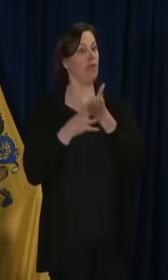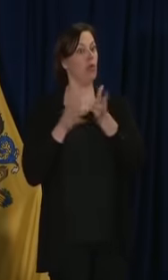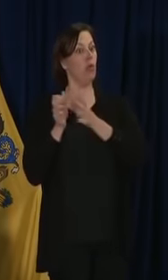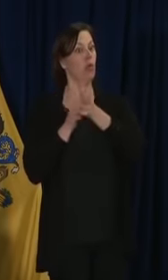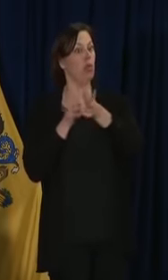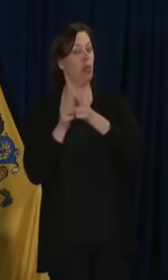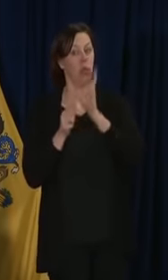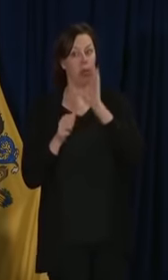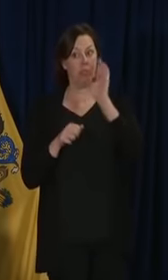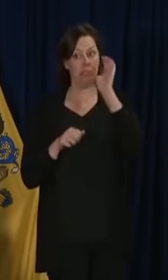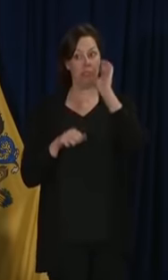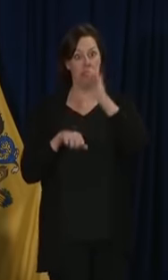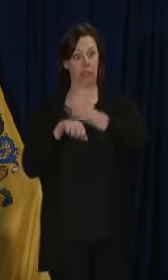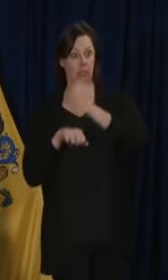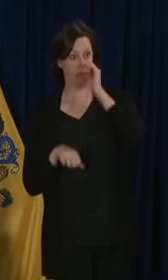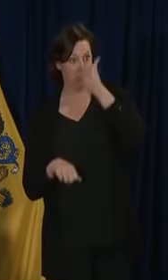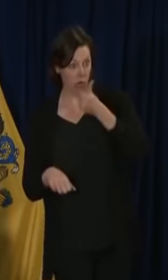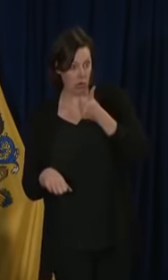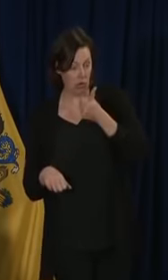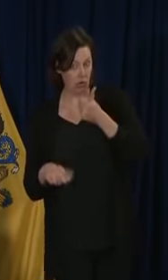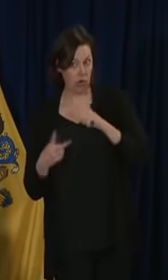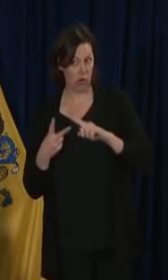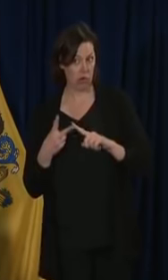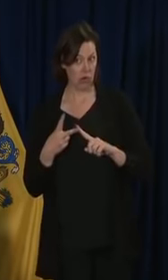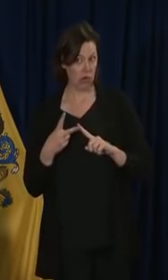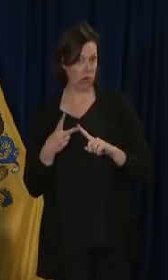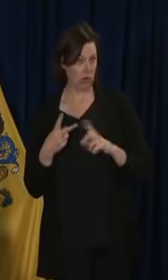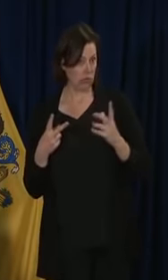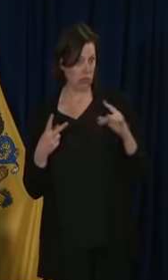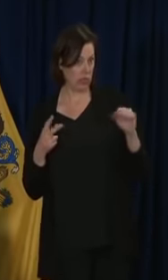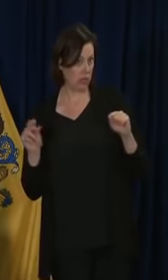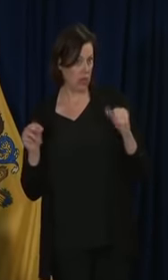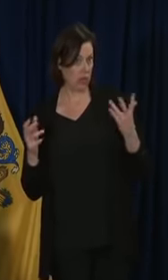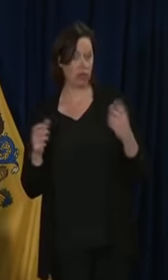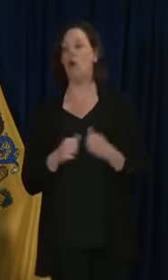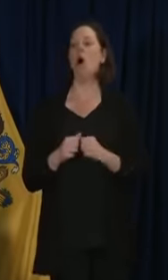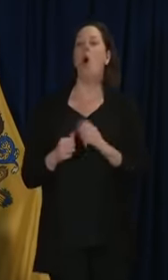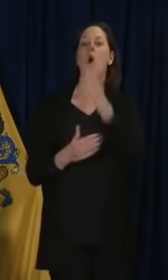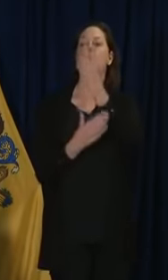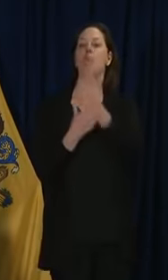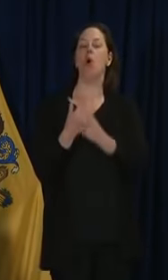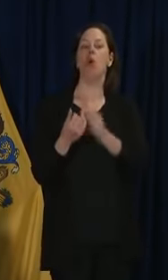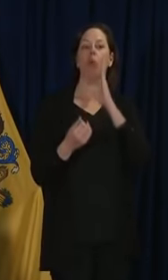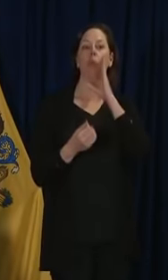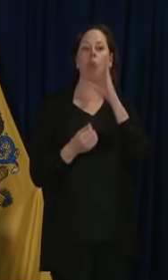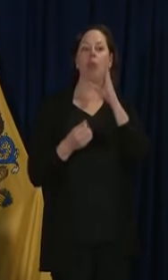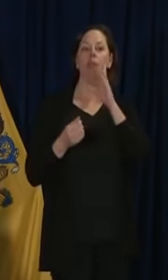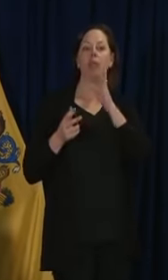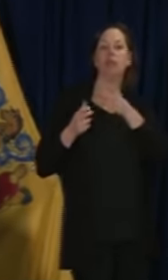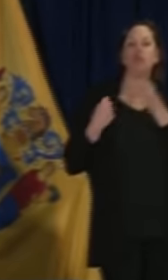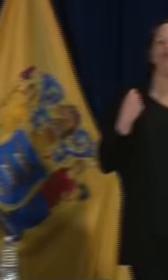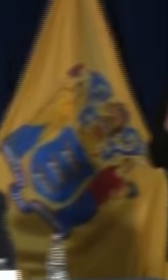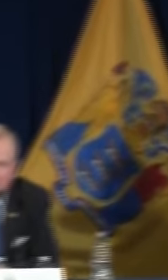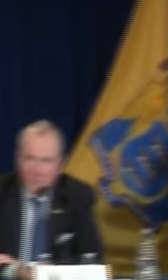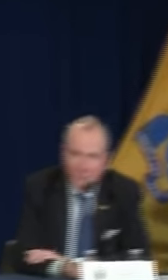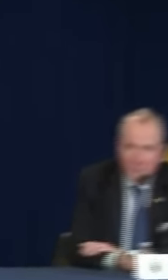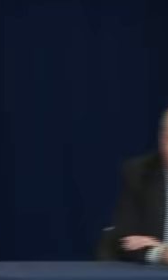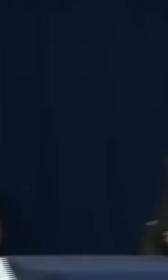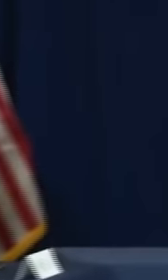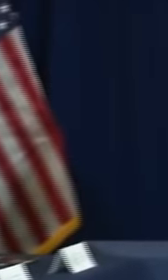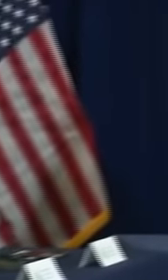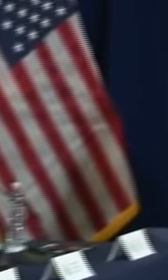up tomorrow or so, and yeah. They will both be drive-through, but the timing of them